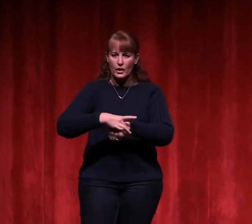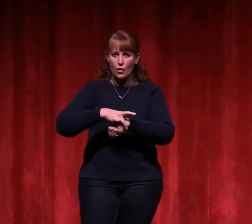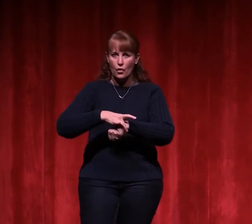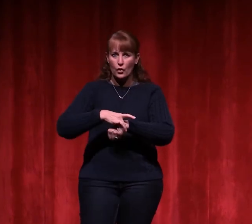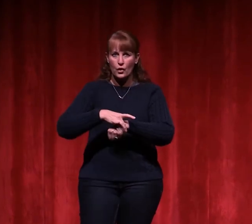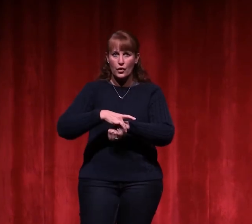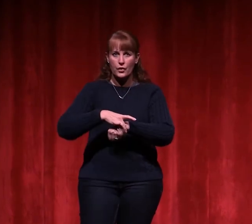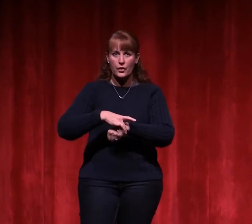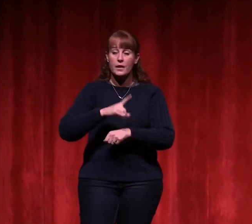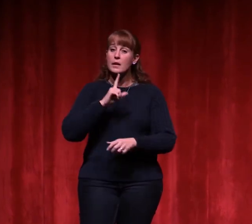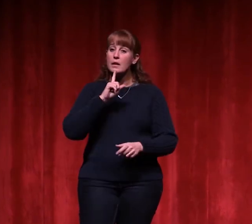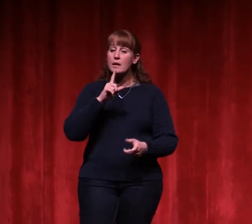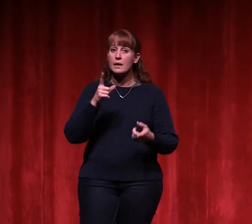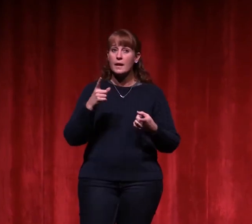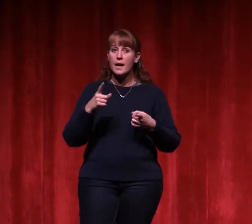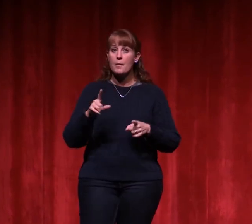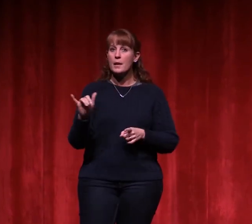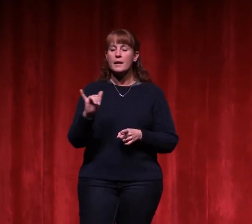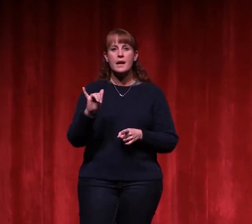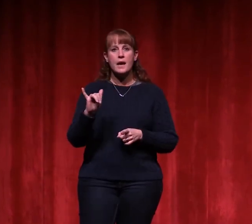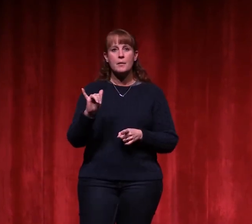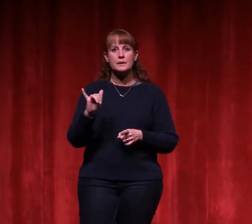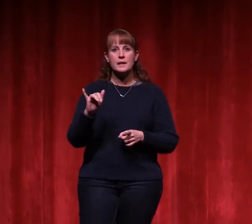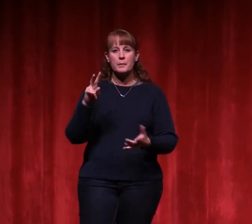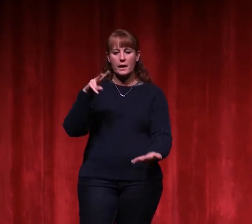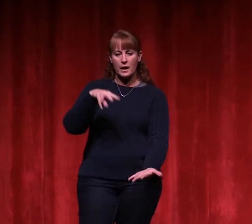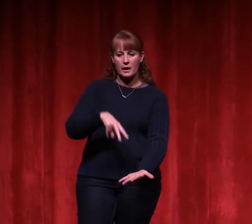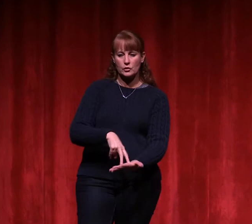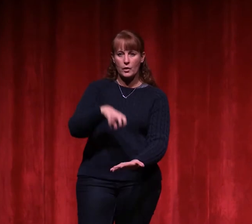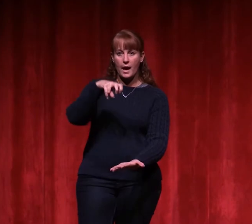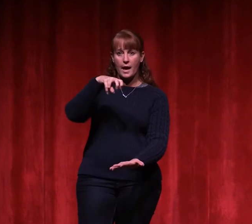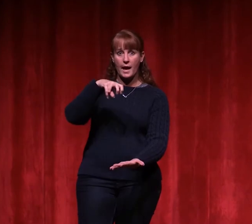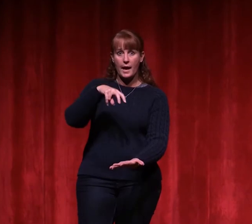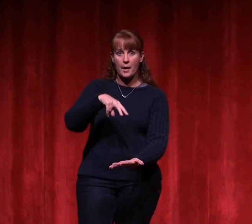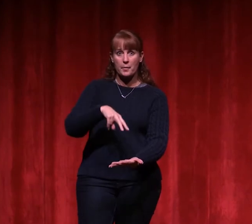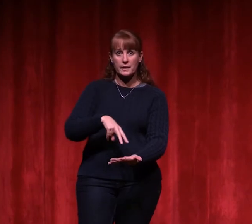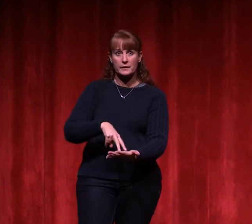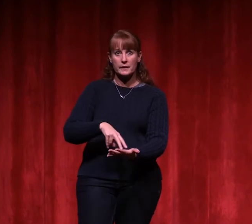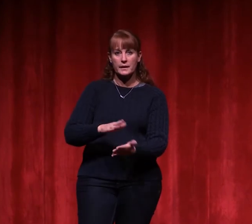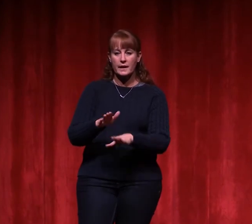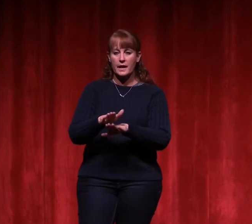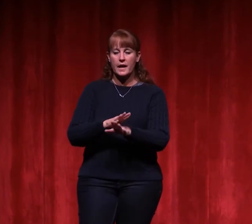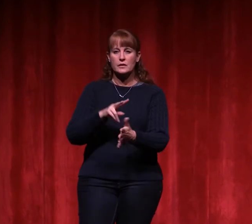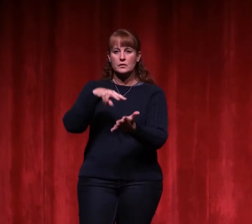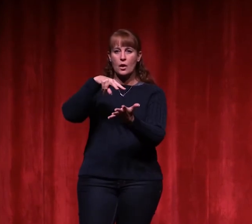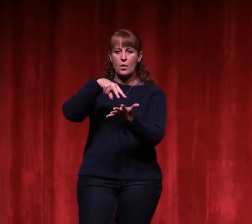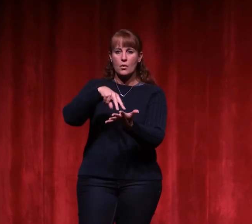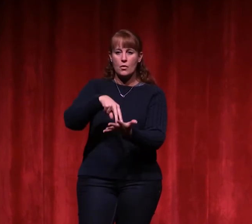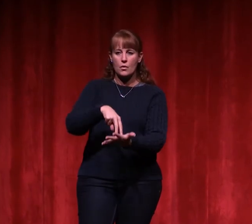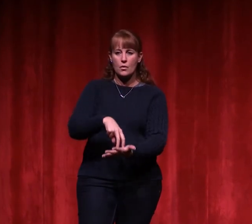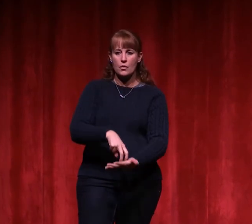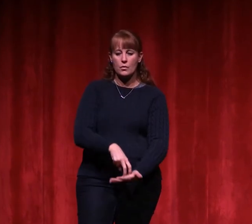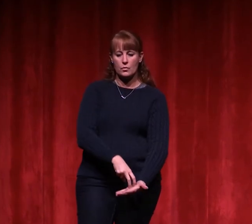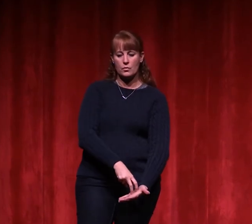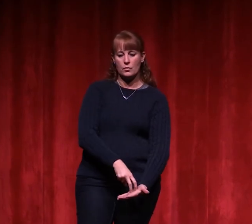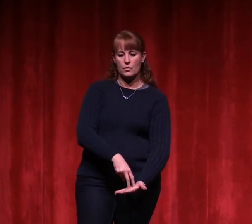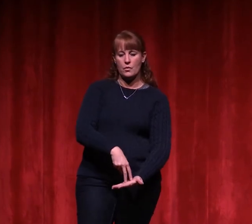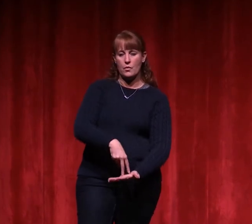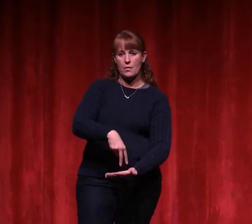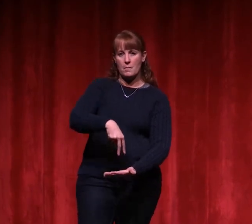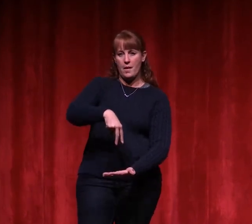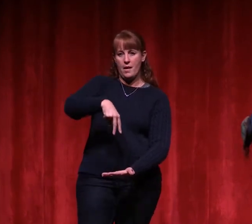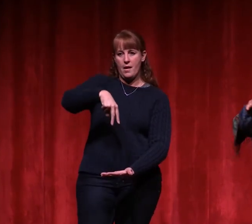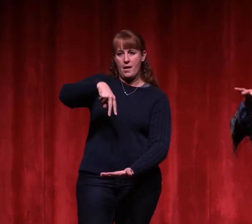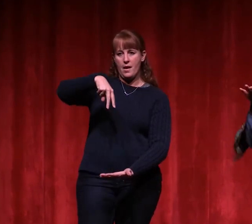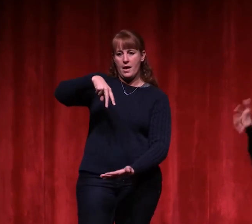And eventually, it was like being on a trampoline. And my speed slowed. And then I hit bottom, and